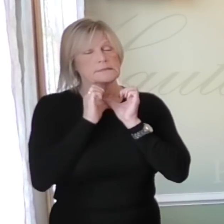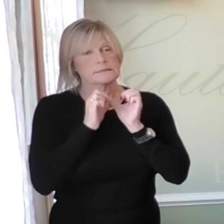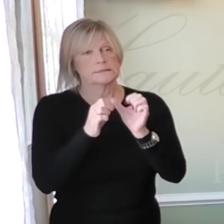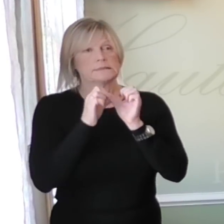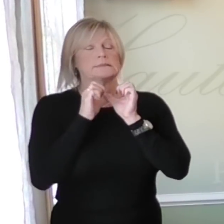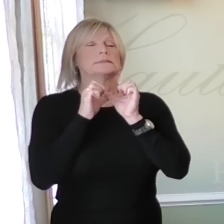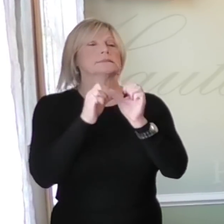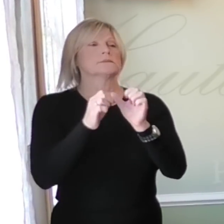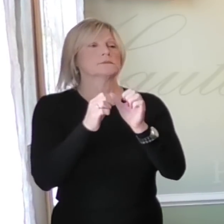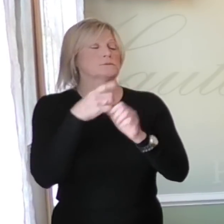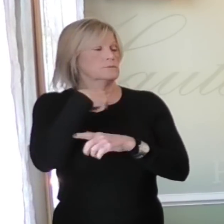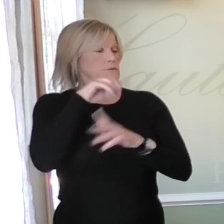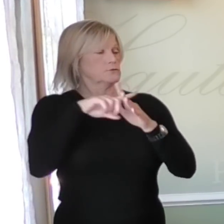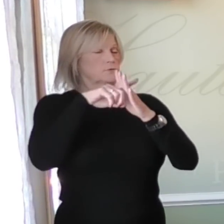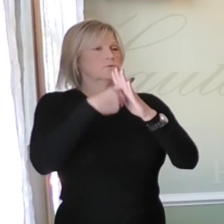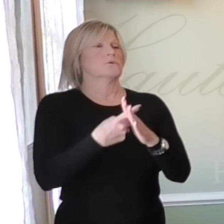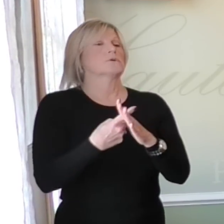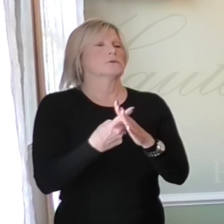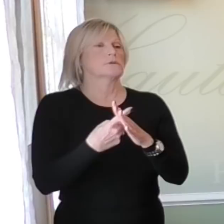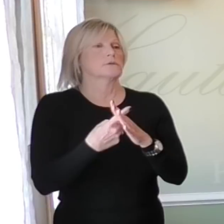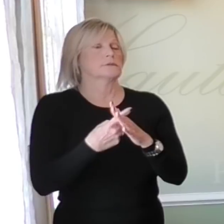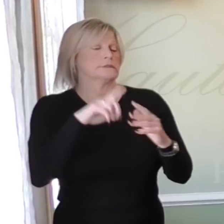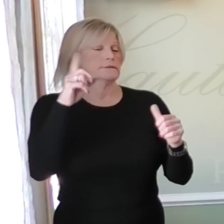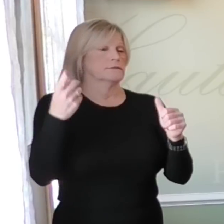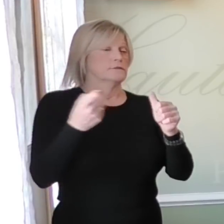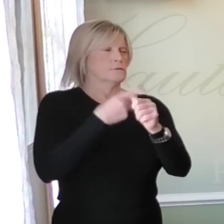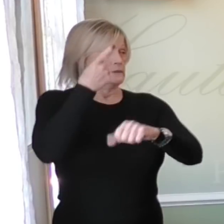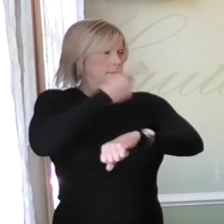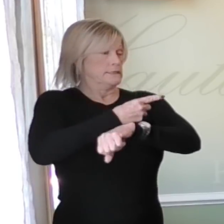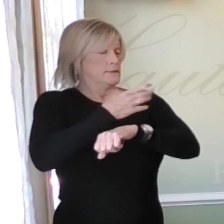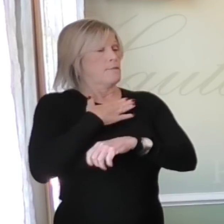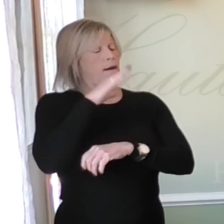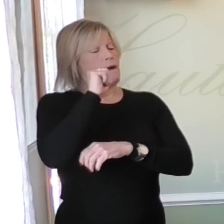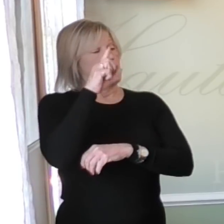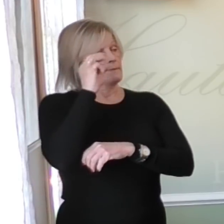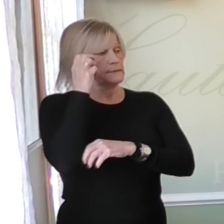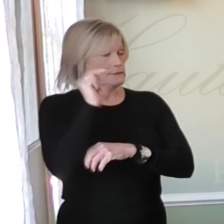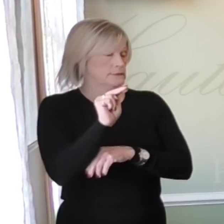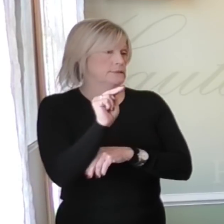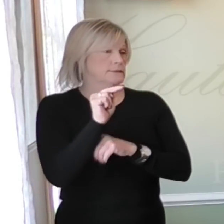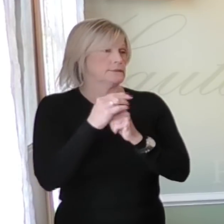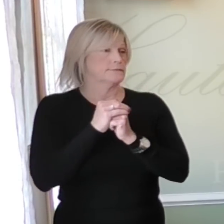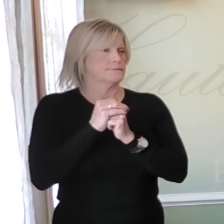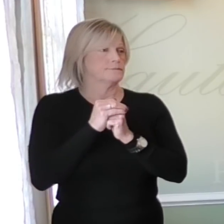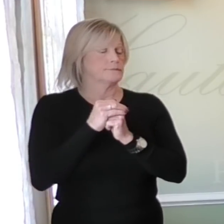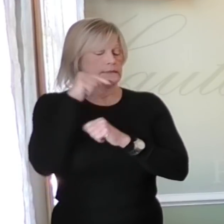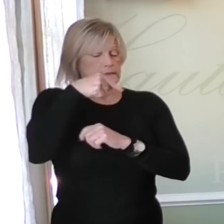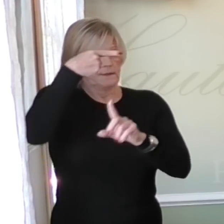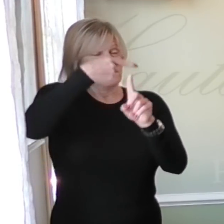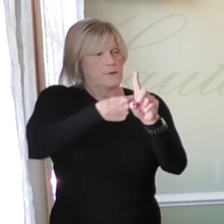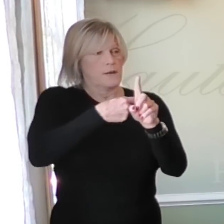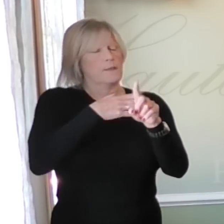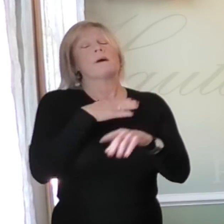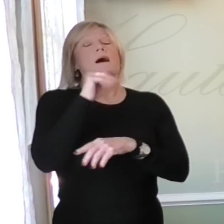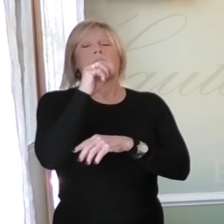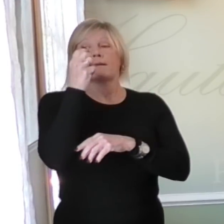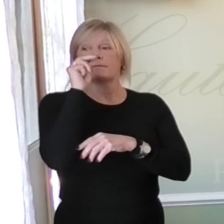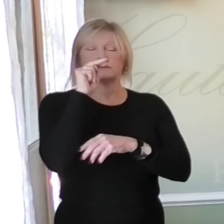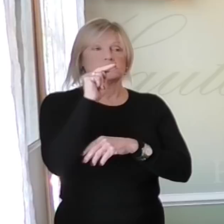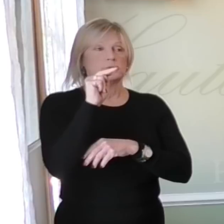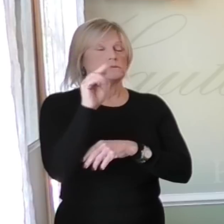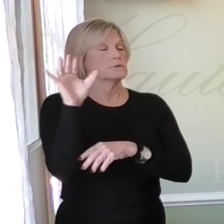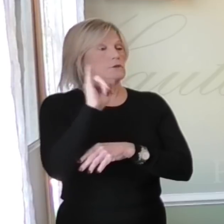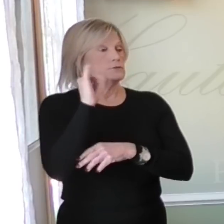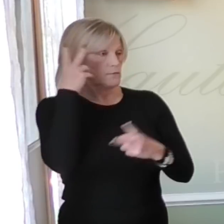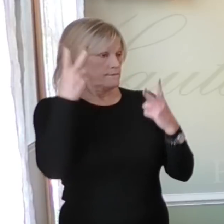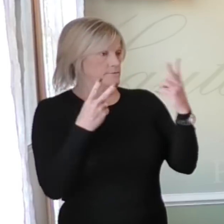continue what we started in the very first days of my administration. This month, my administration, along with Visit